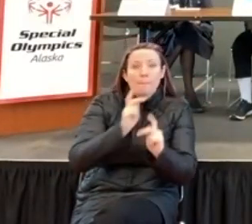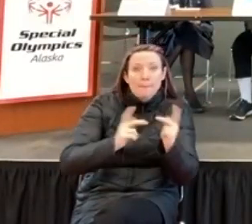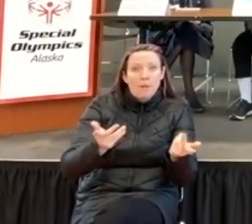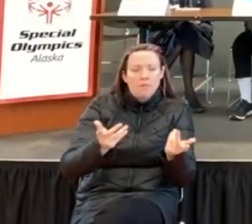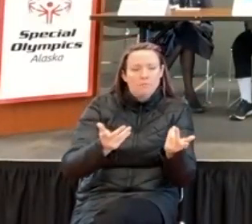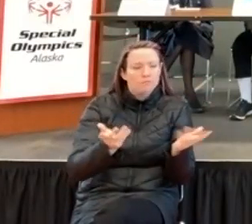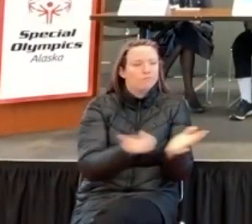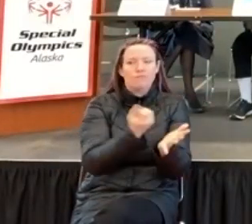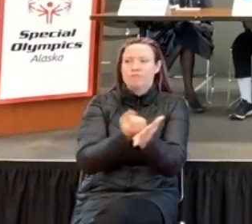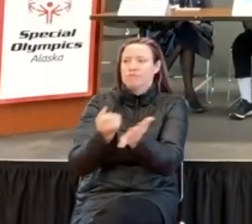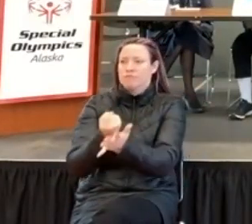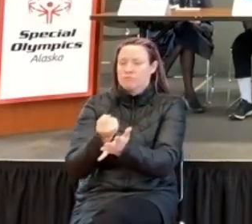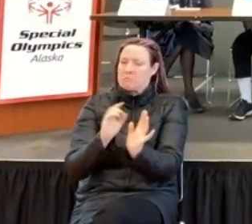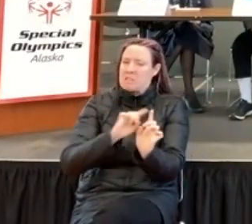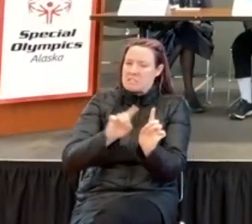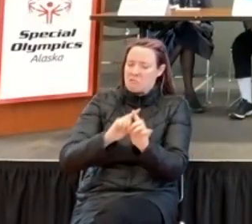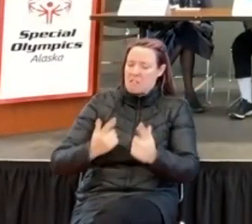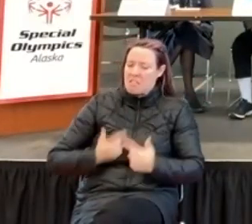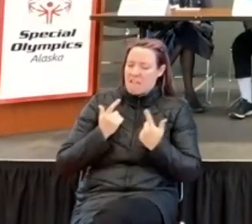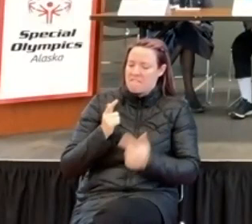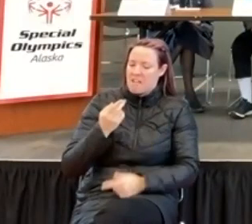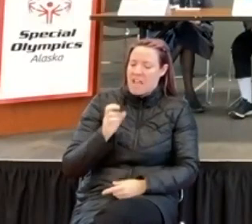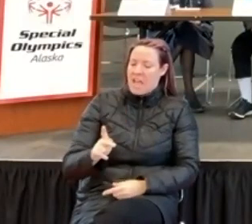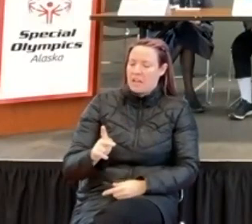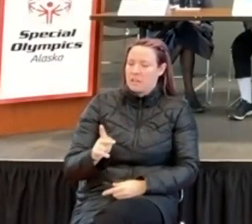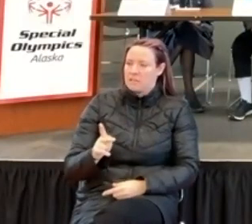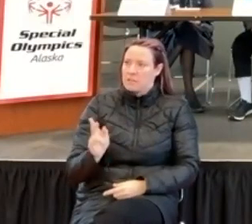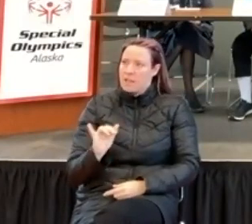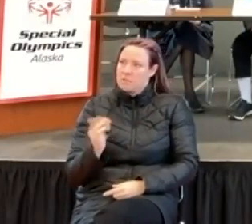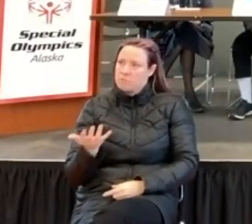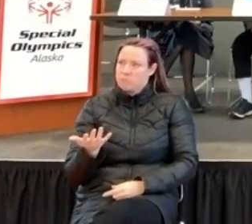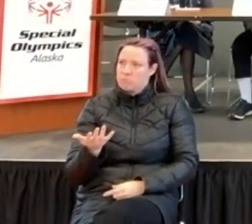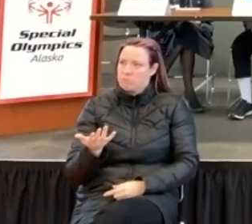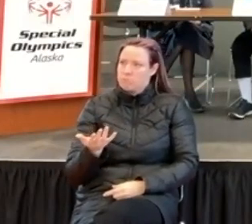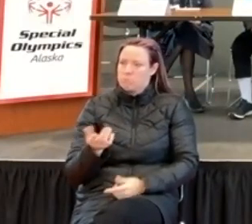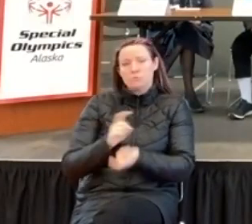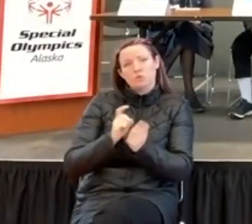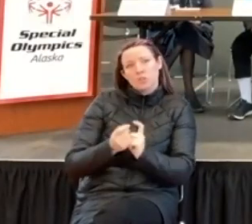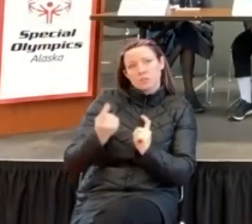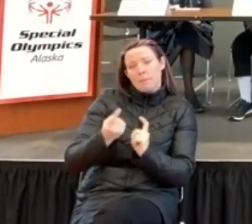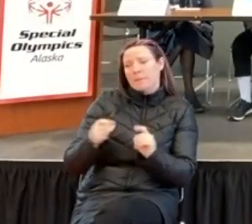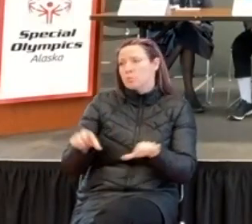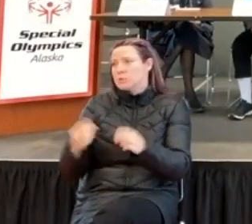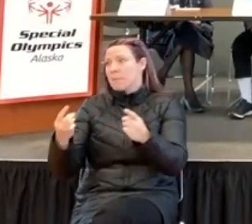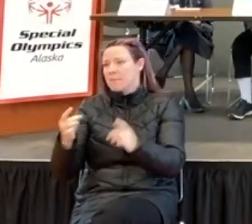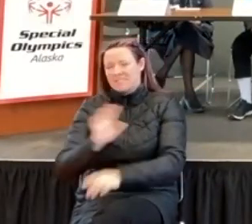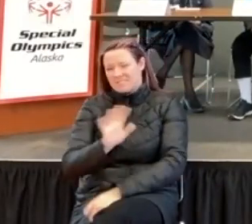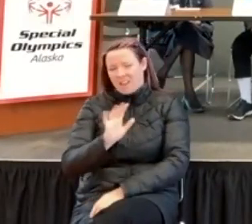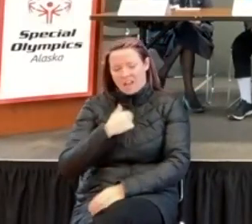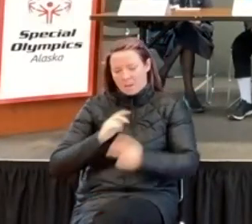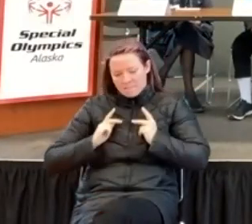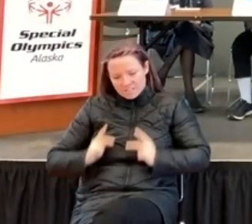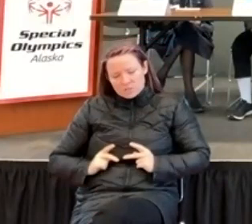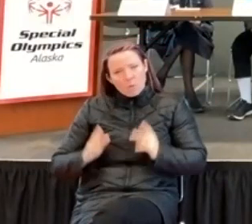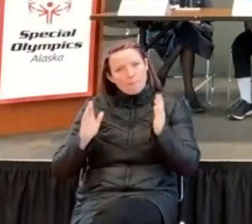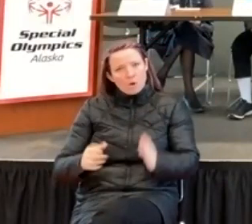know some people have different life hacks of bettering or doing something different, but I'm really a physical